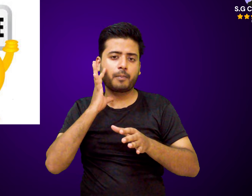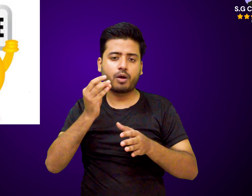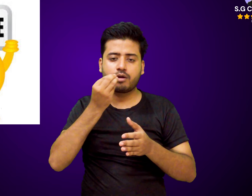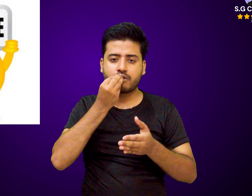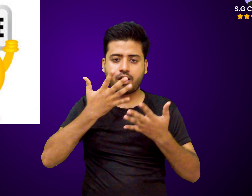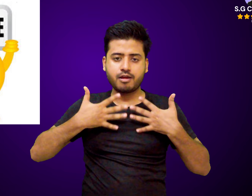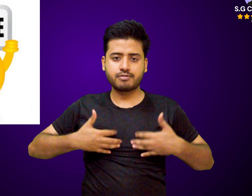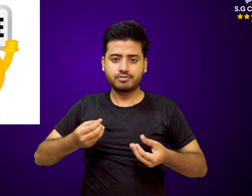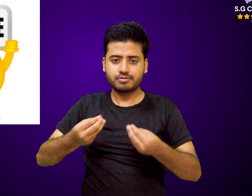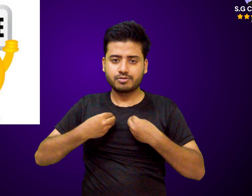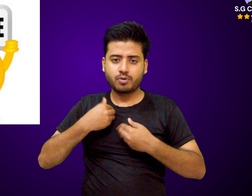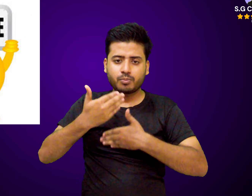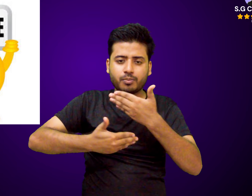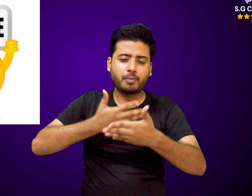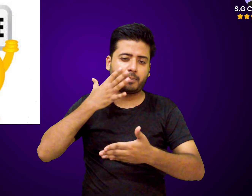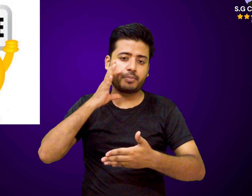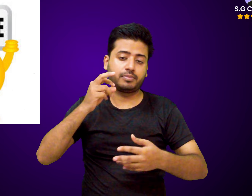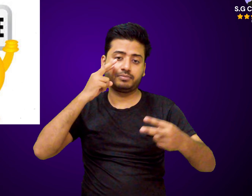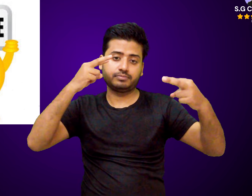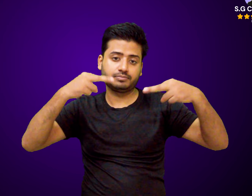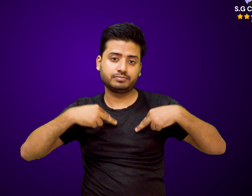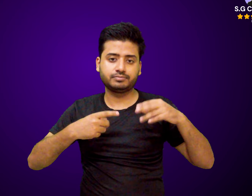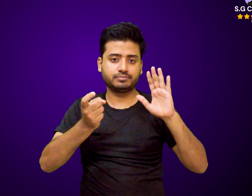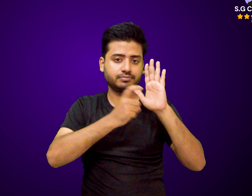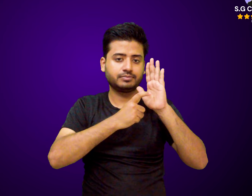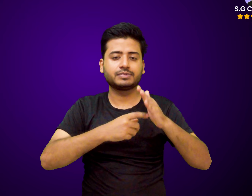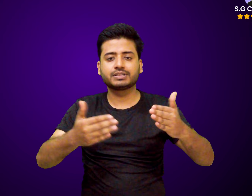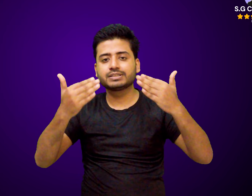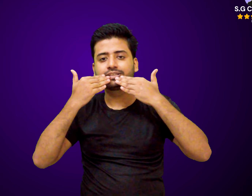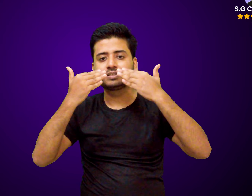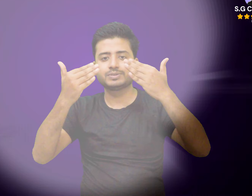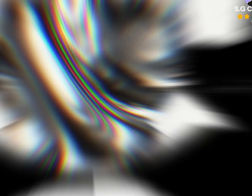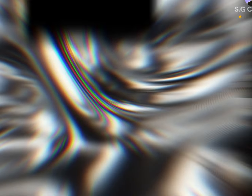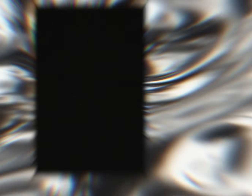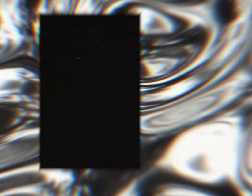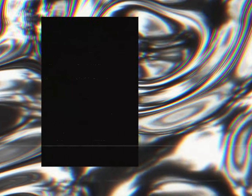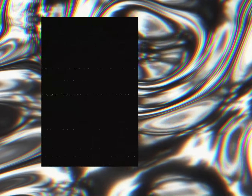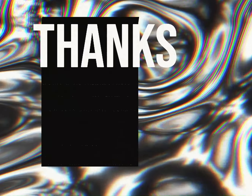in Iraq. Malti auntie loved to make this in summer. Her version was more like